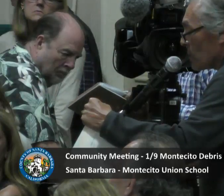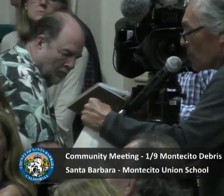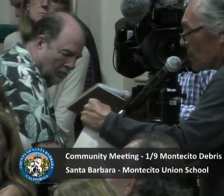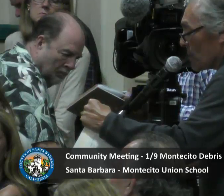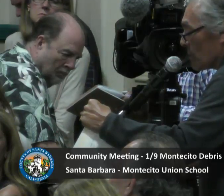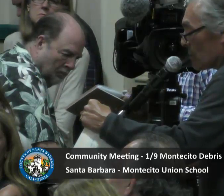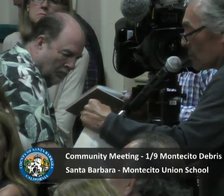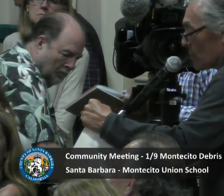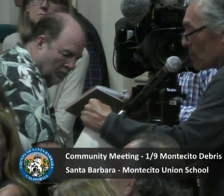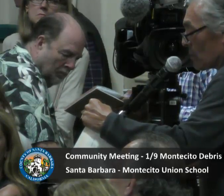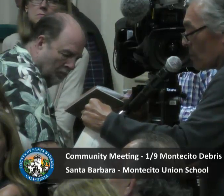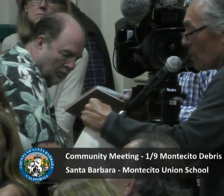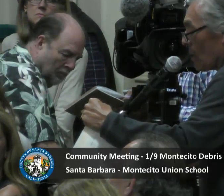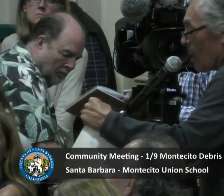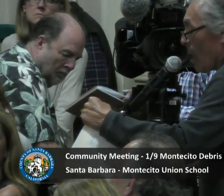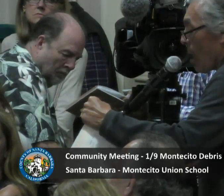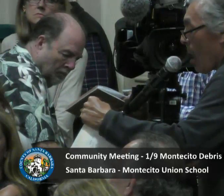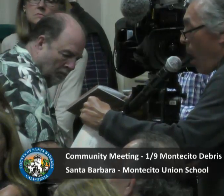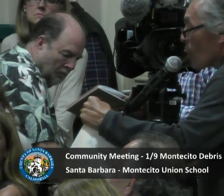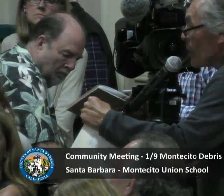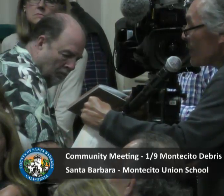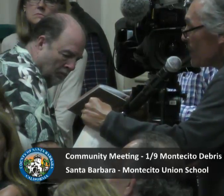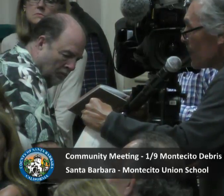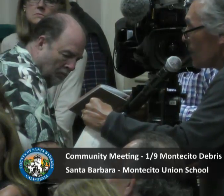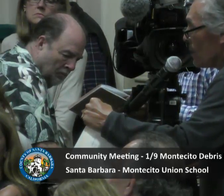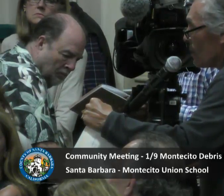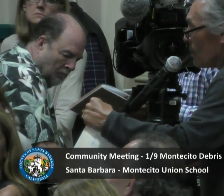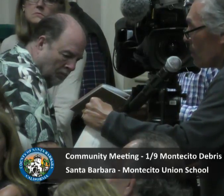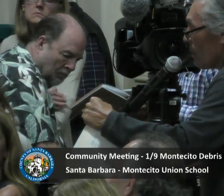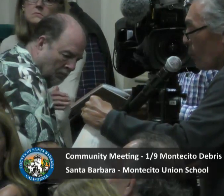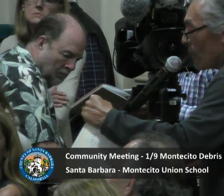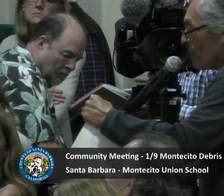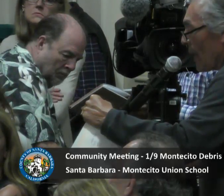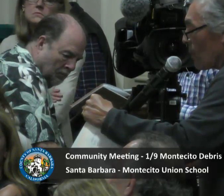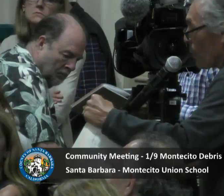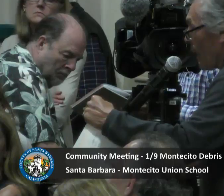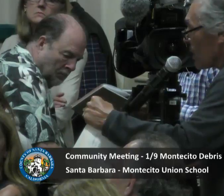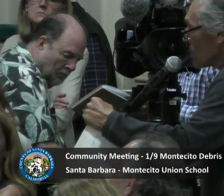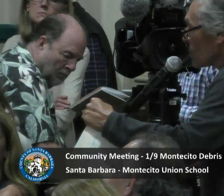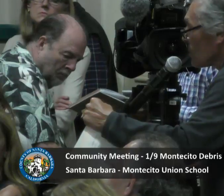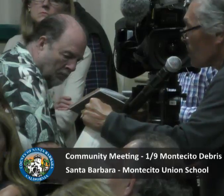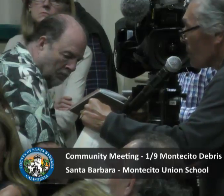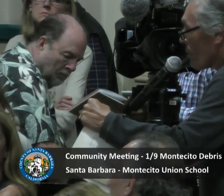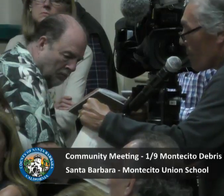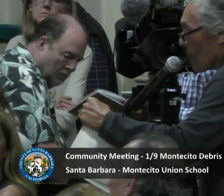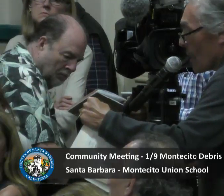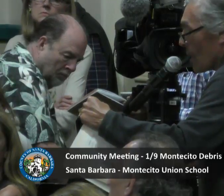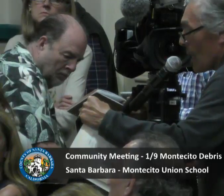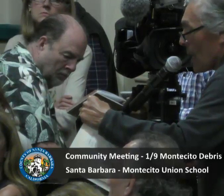whatever entities are reseeding with native plants?